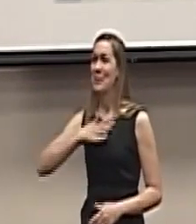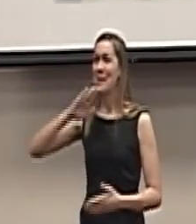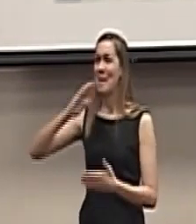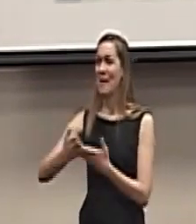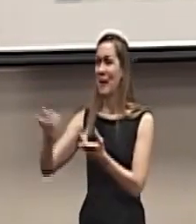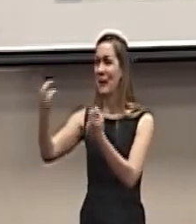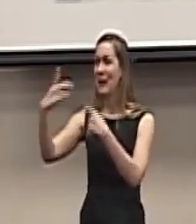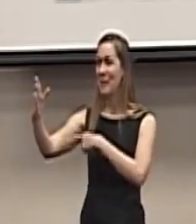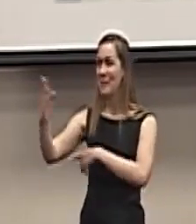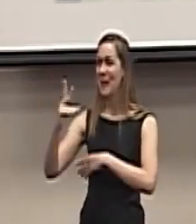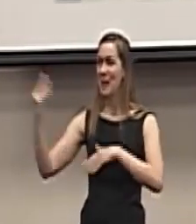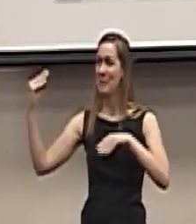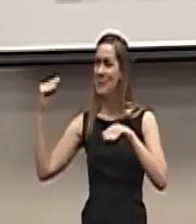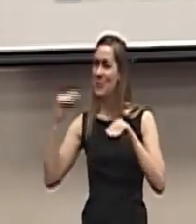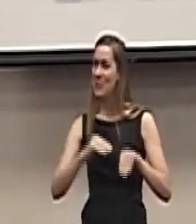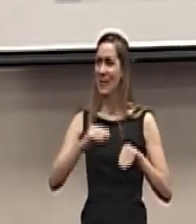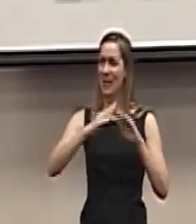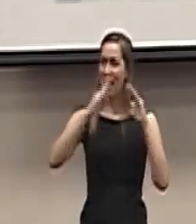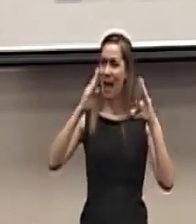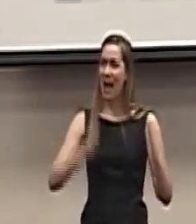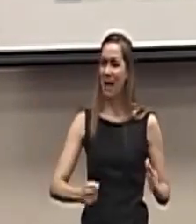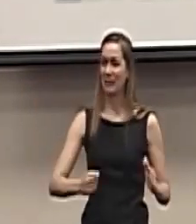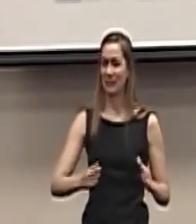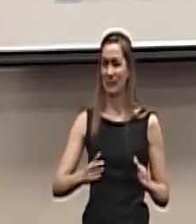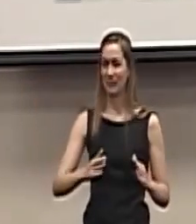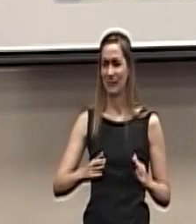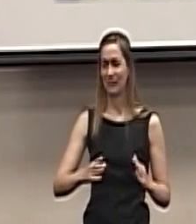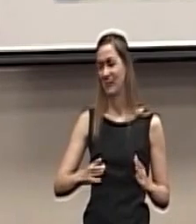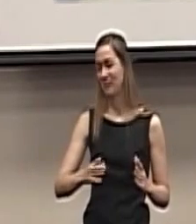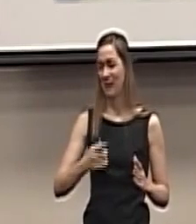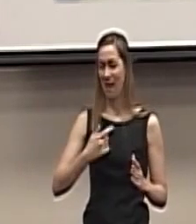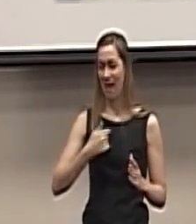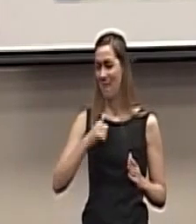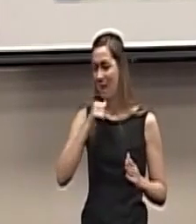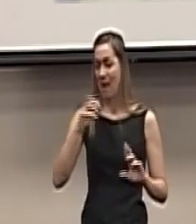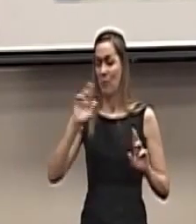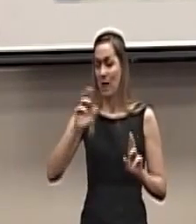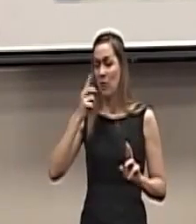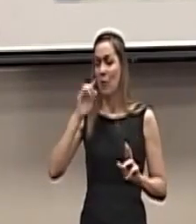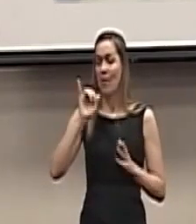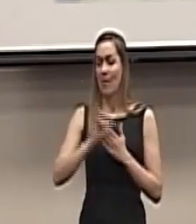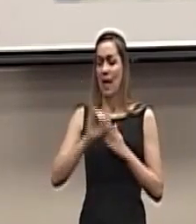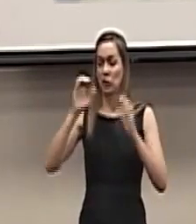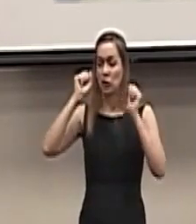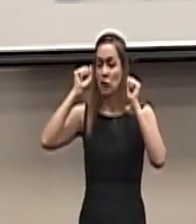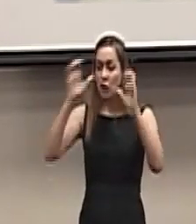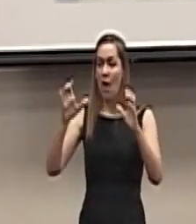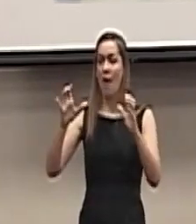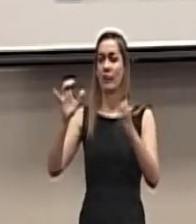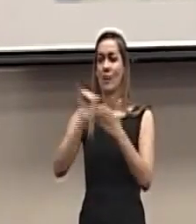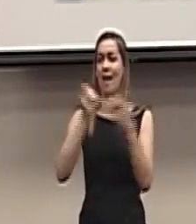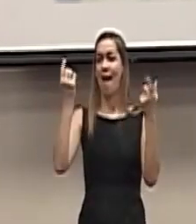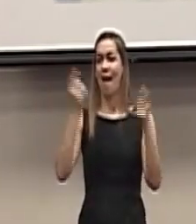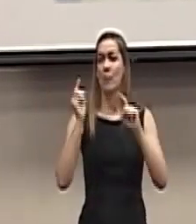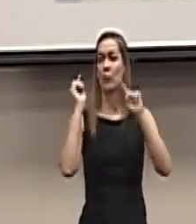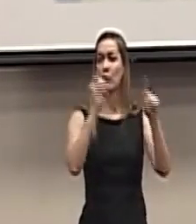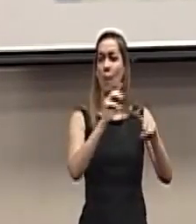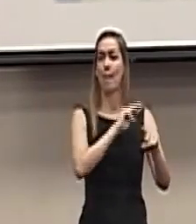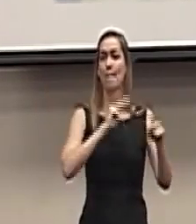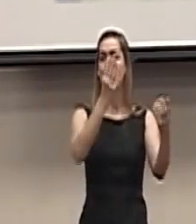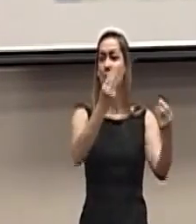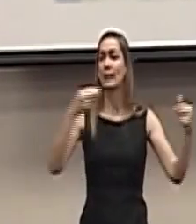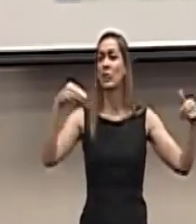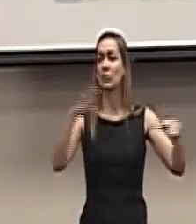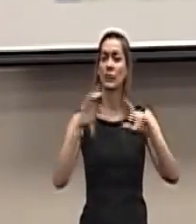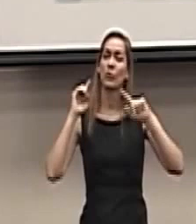and move into the house? And I'm not anticipating that shock. And I think a lot of that's what happens whenever we go to the mission field, or we go and jump into a